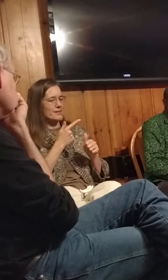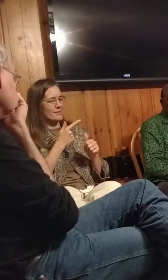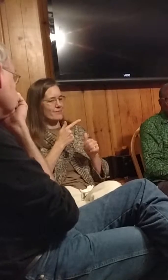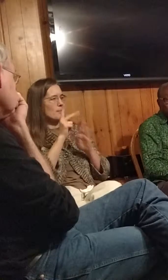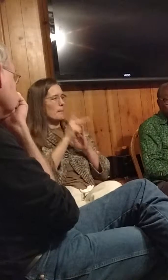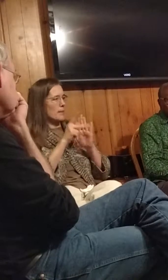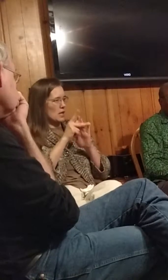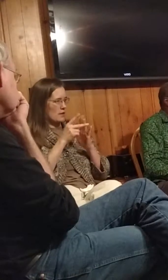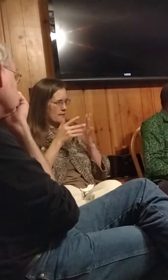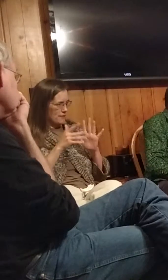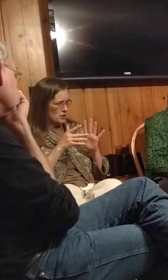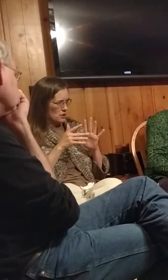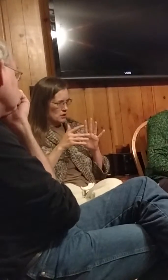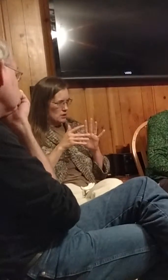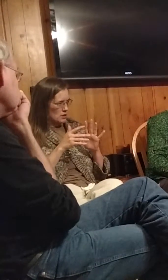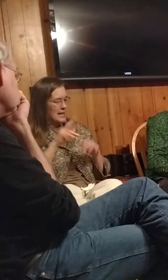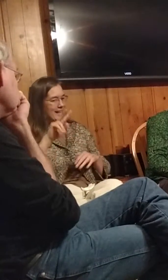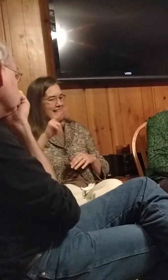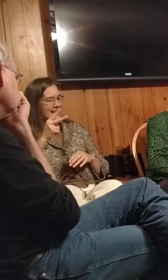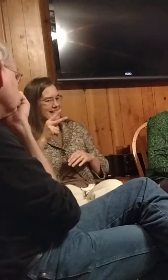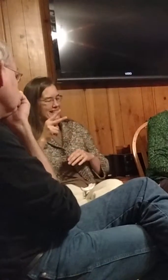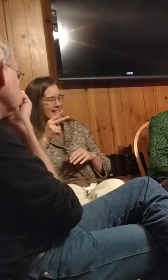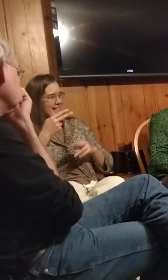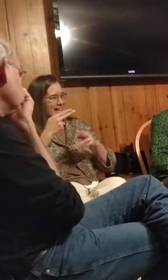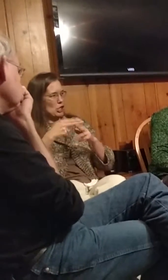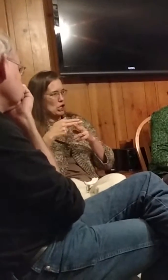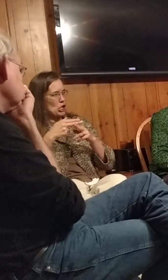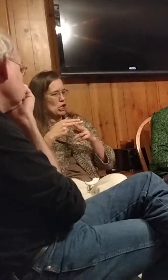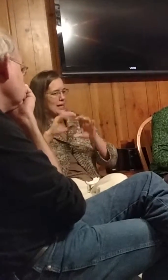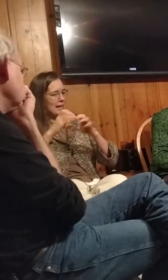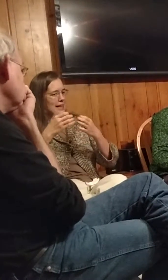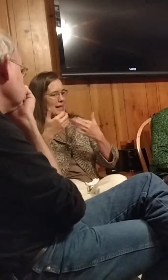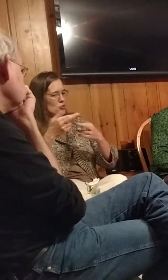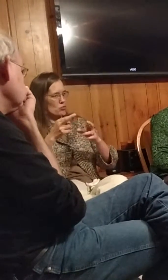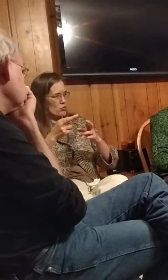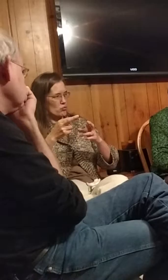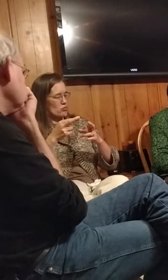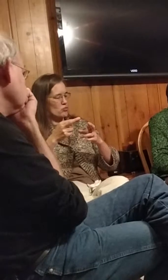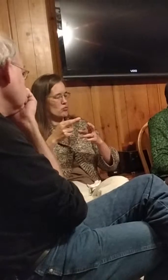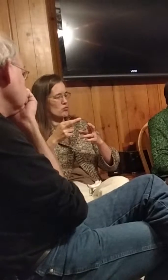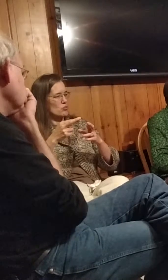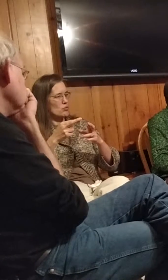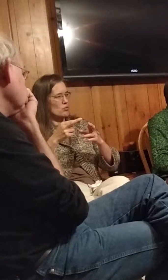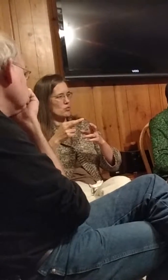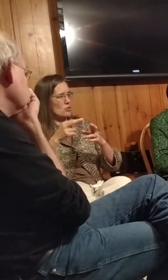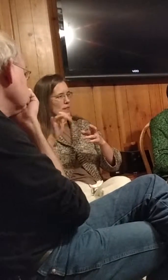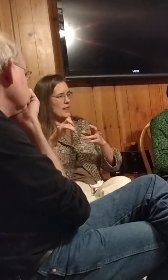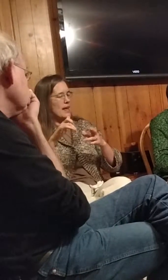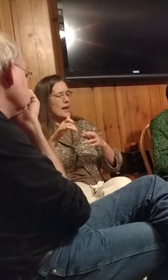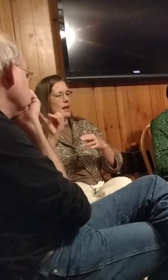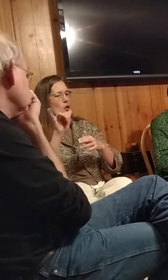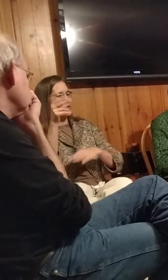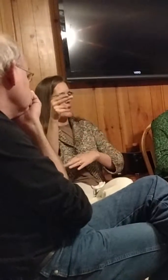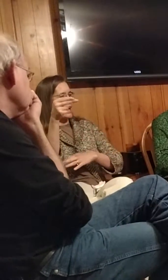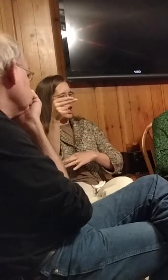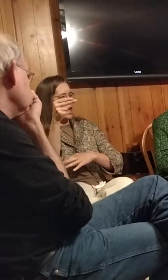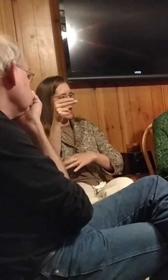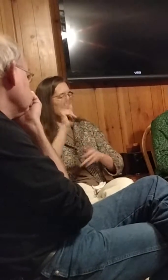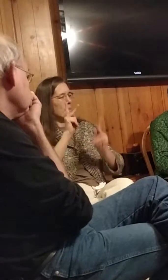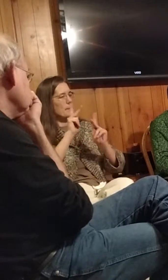the classrooms and the hostel. Because we're going to have a facility where people will come and stay for some